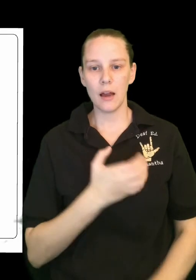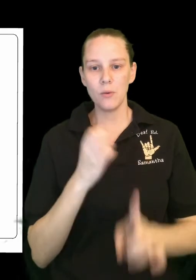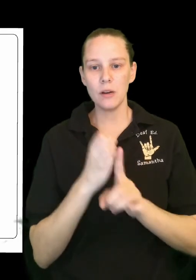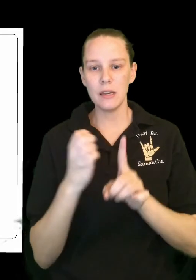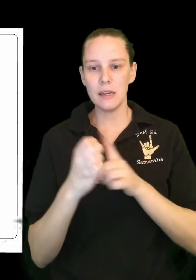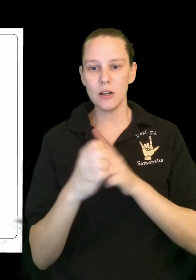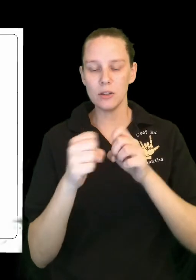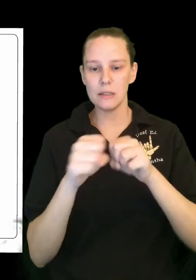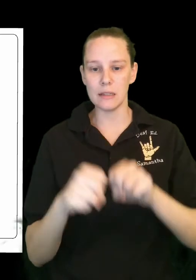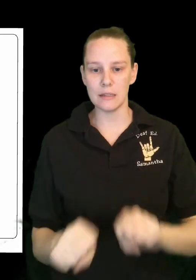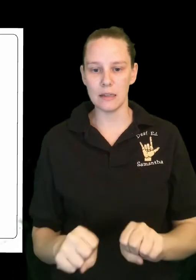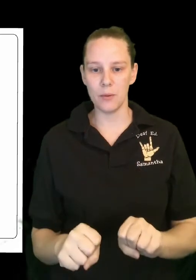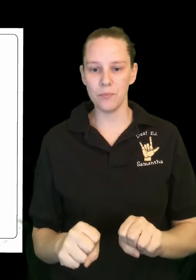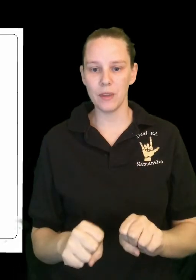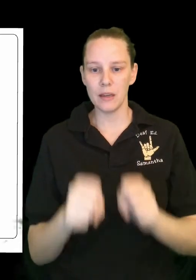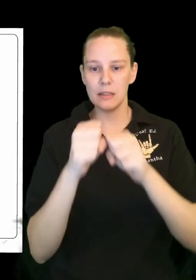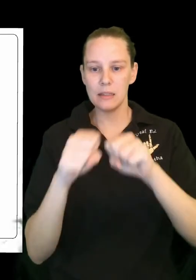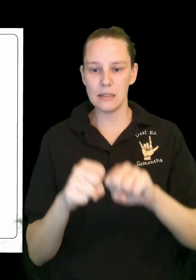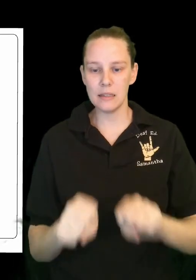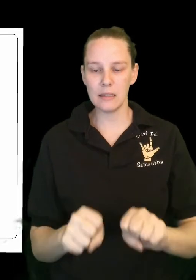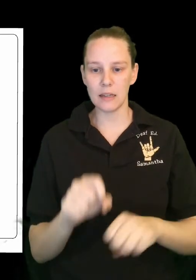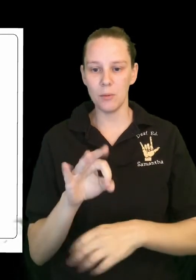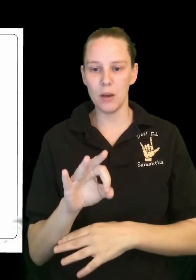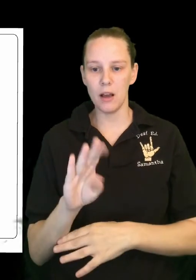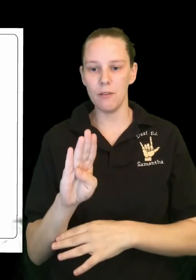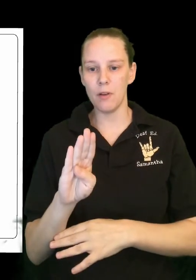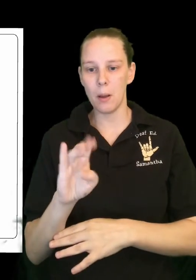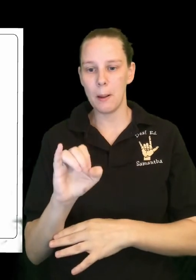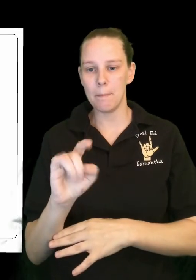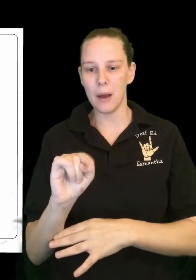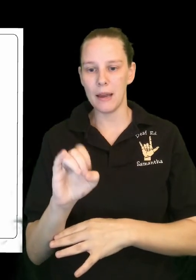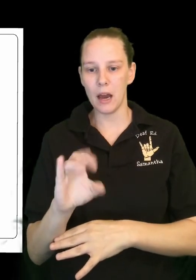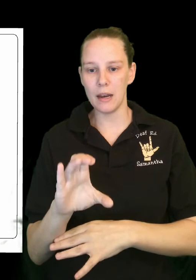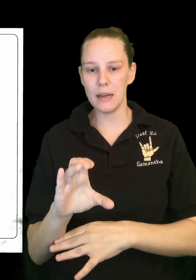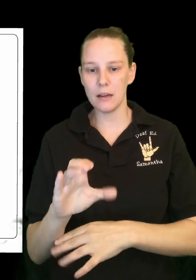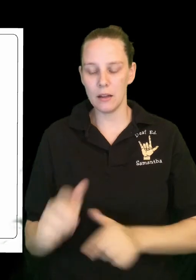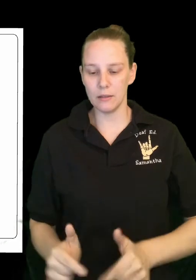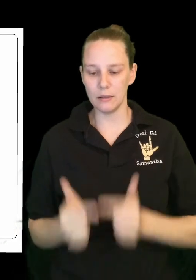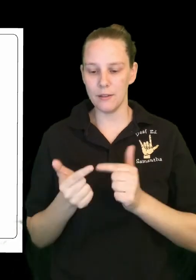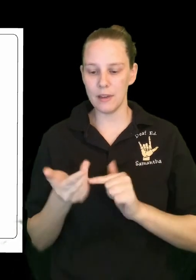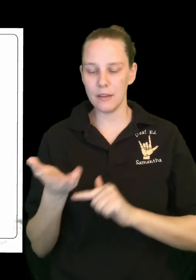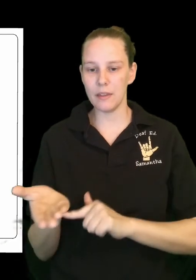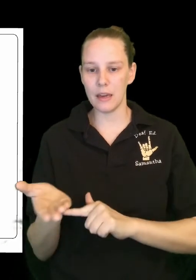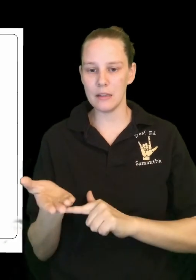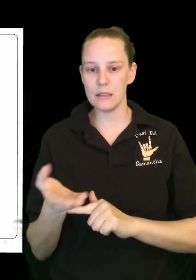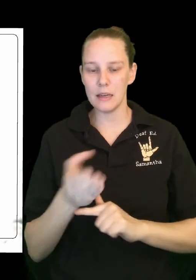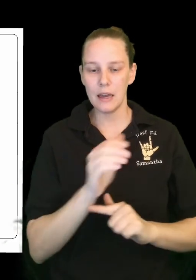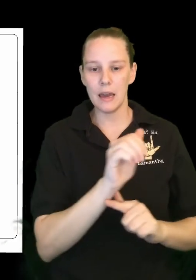Our ecosystem is a system of biotic, living things, and